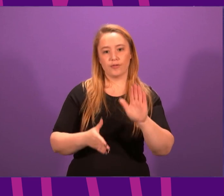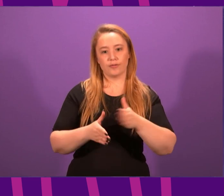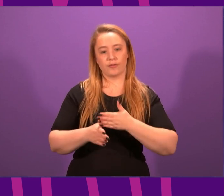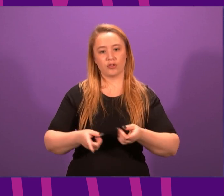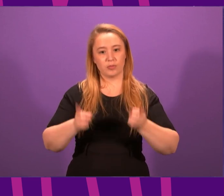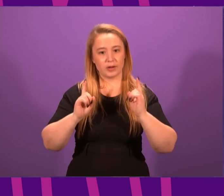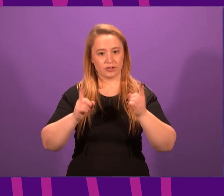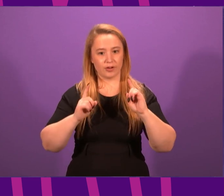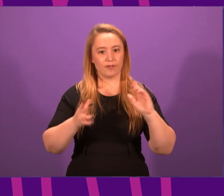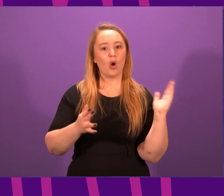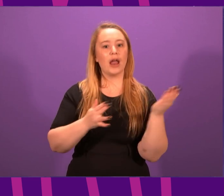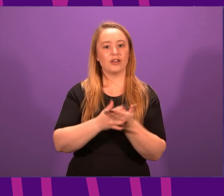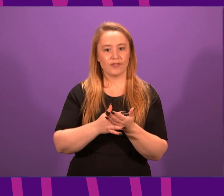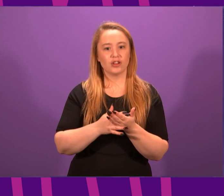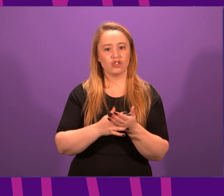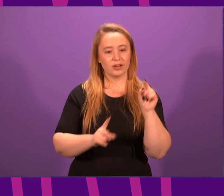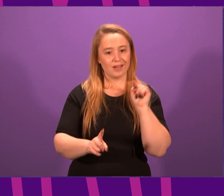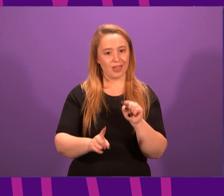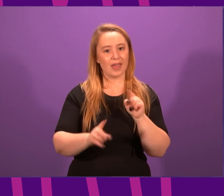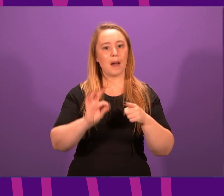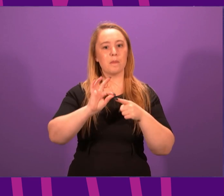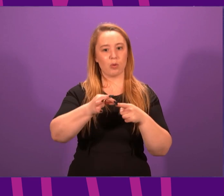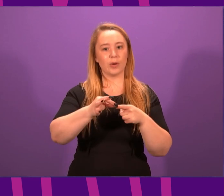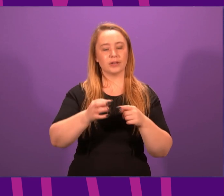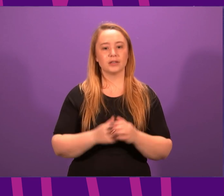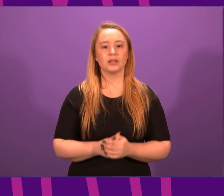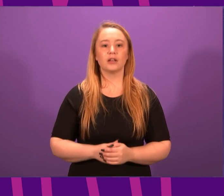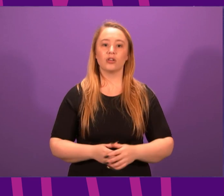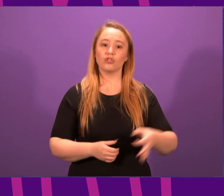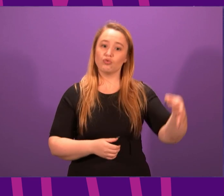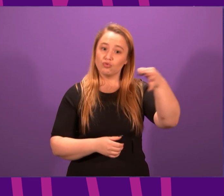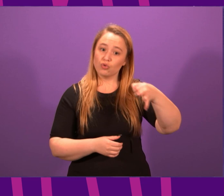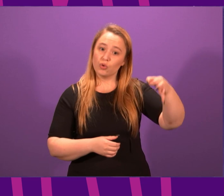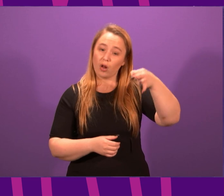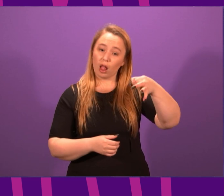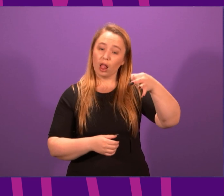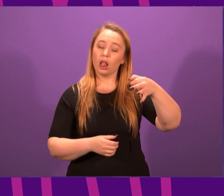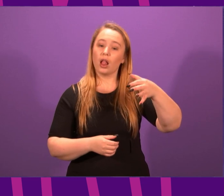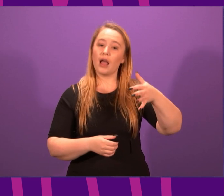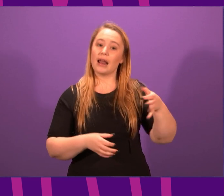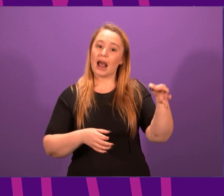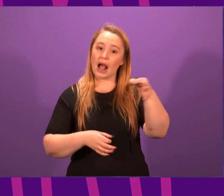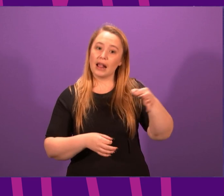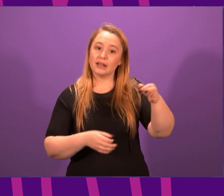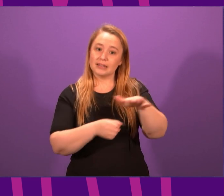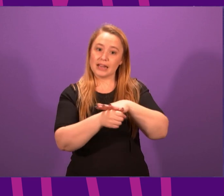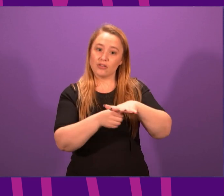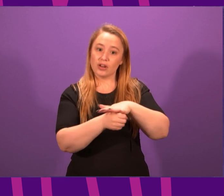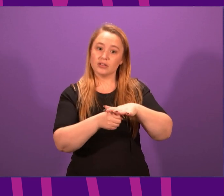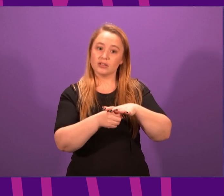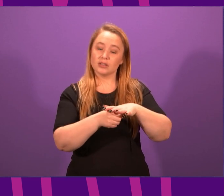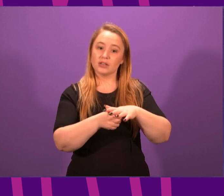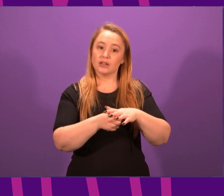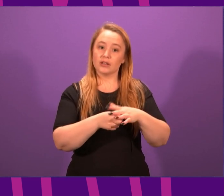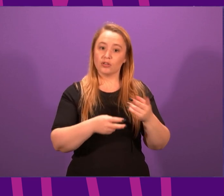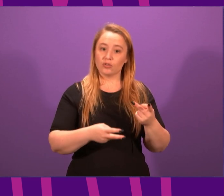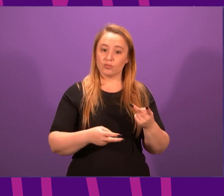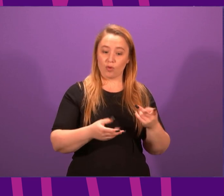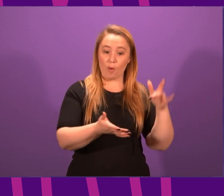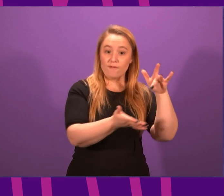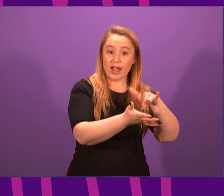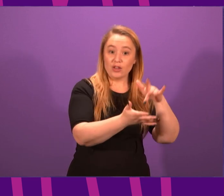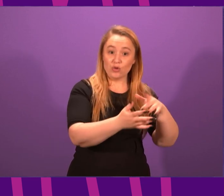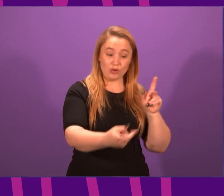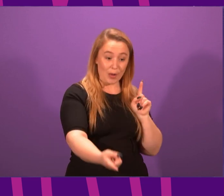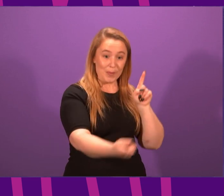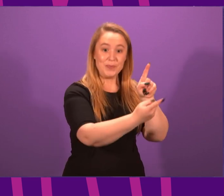an intervention on that specific point, which he recognised that in rural and particularly smaller island areas, the option of meeting in venues or